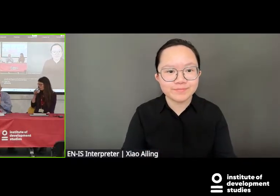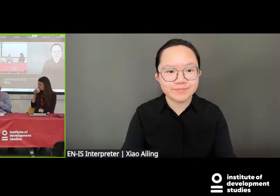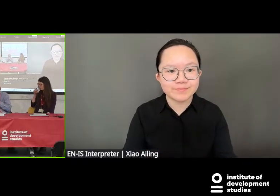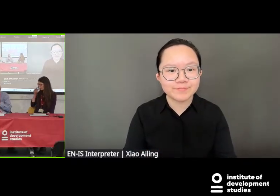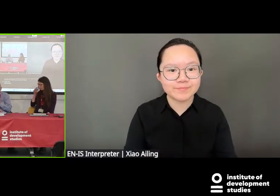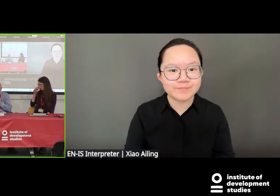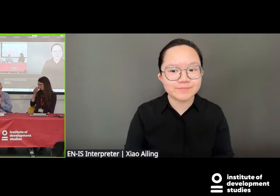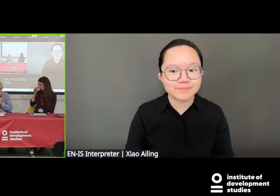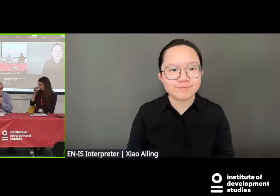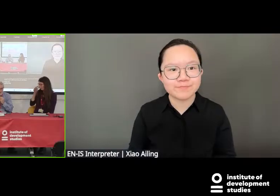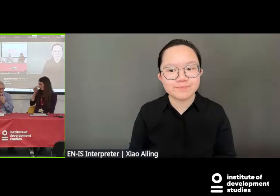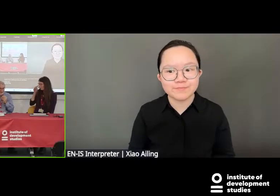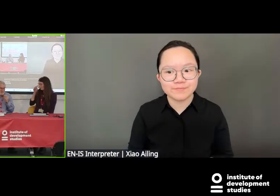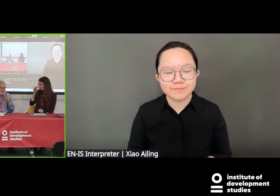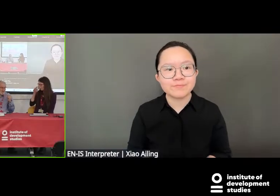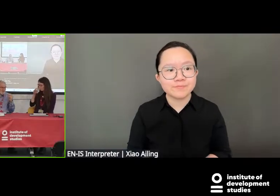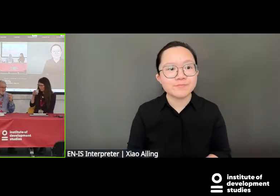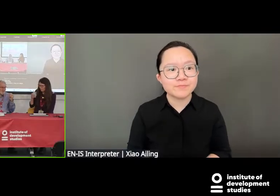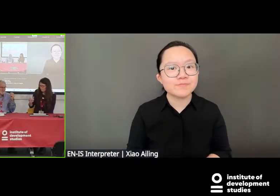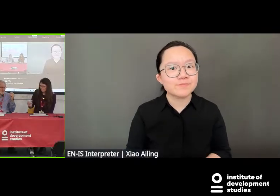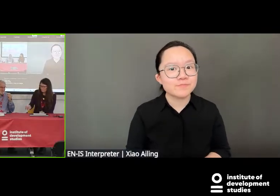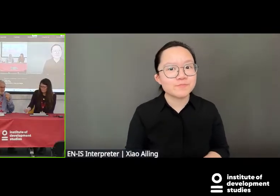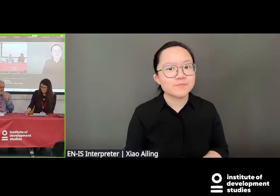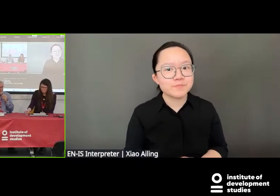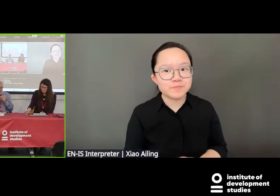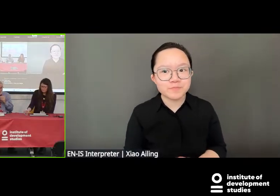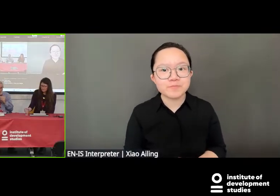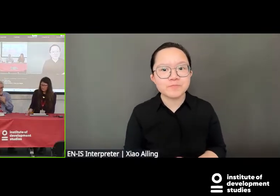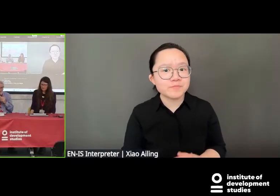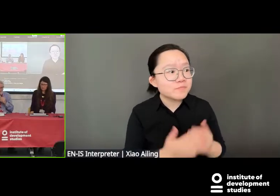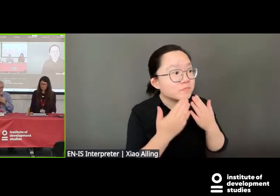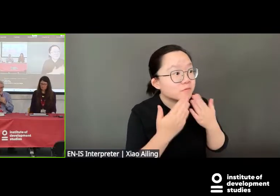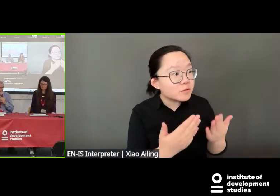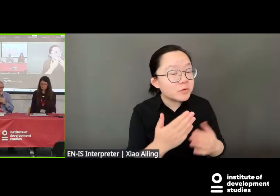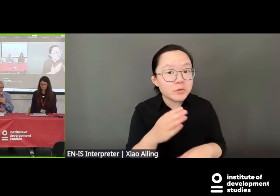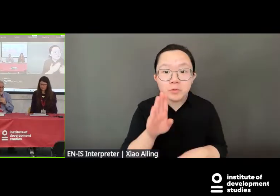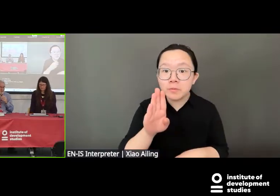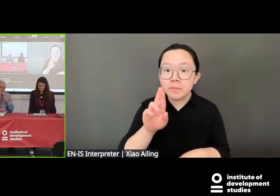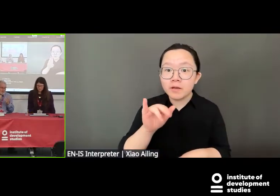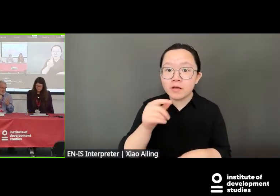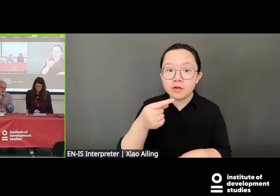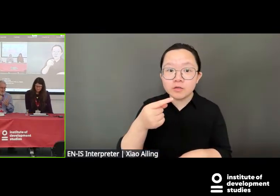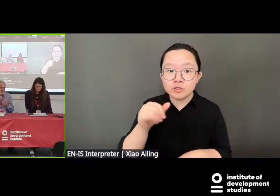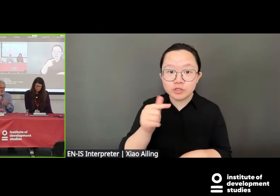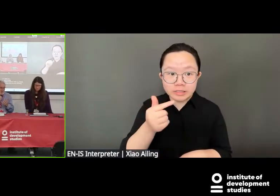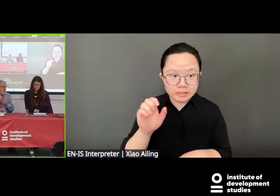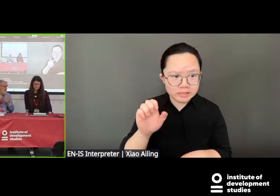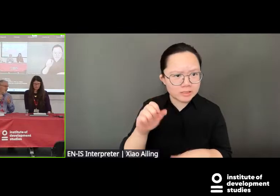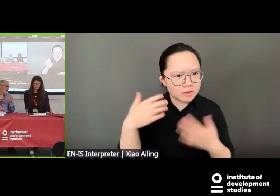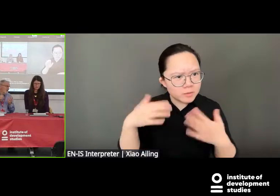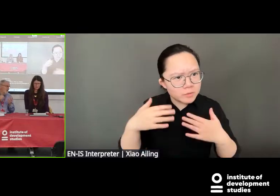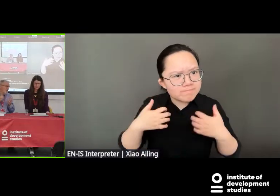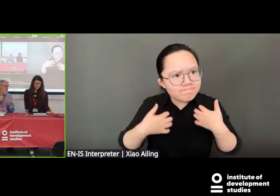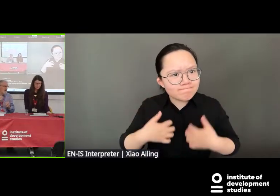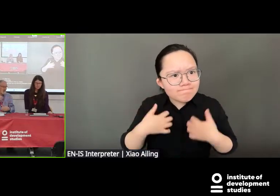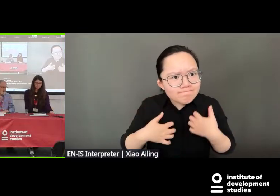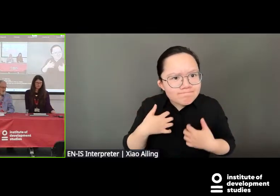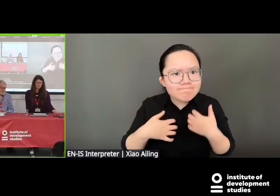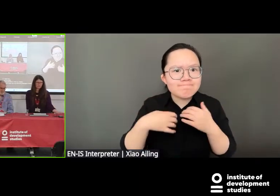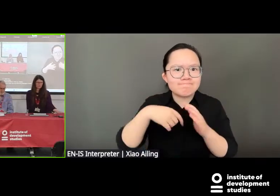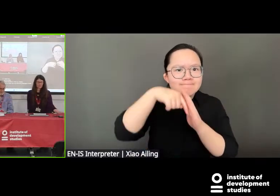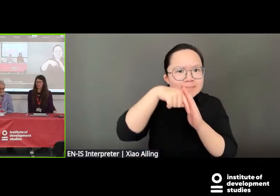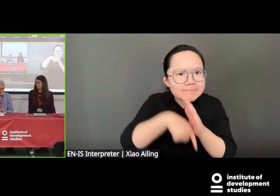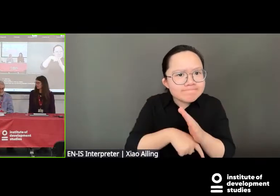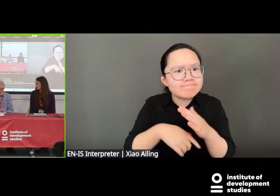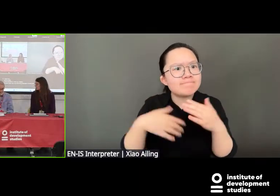Thanks, Brigitte, for that really clear and interesting description of what participatory research can be in this context, but also some of the real